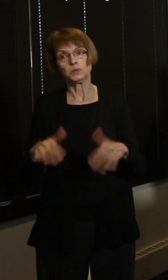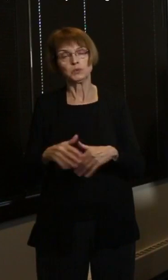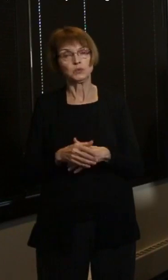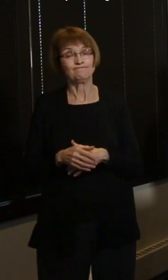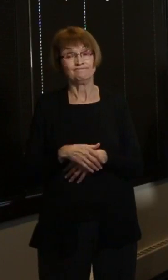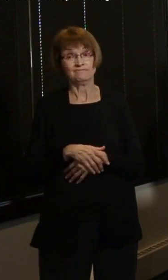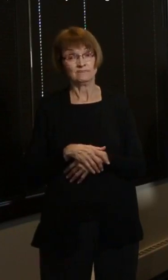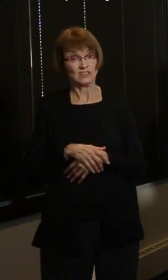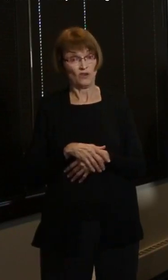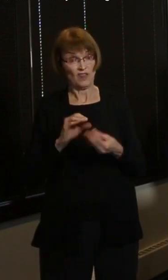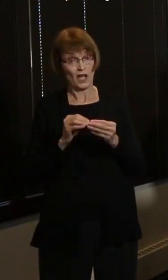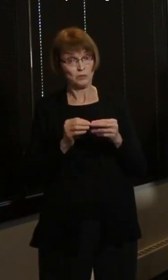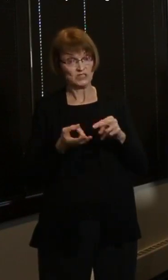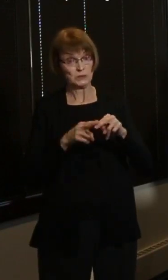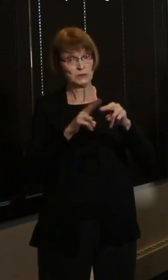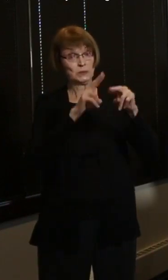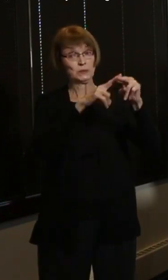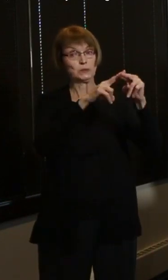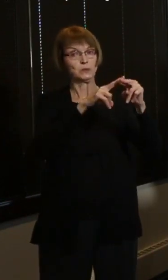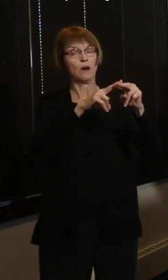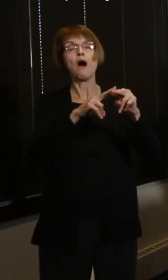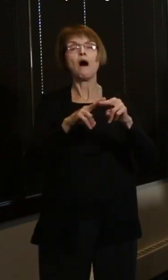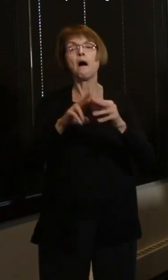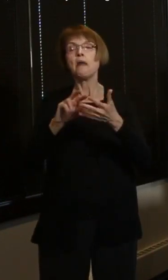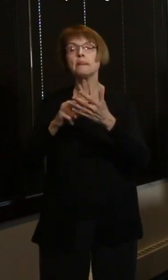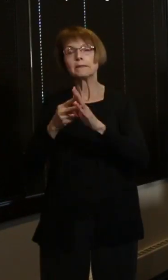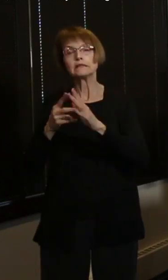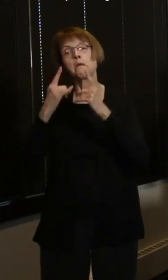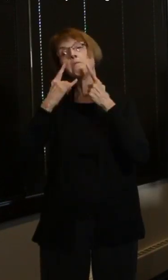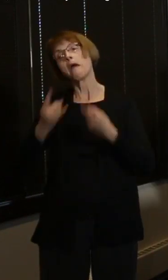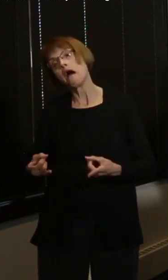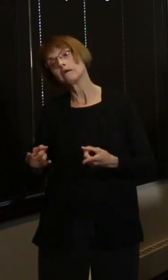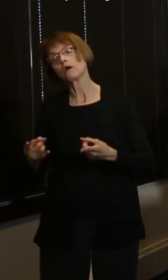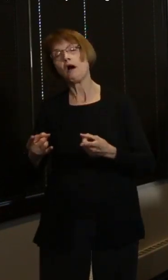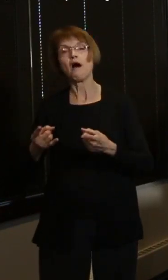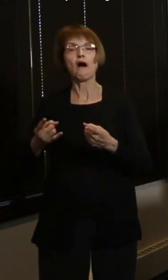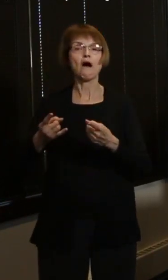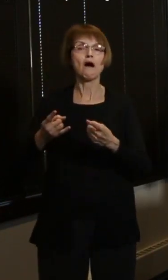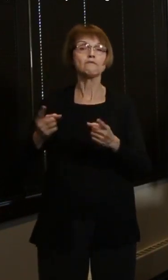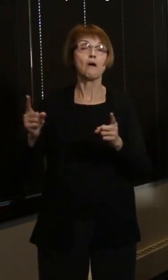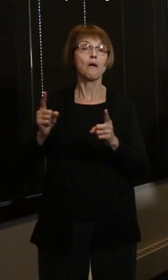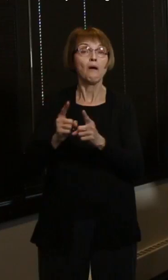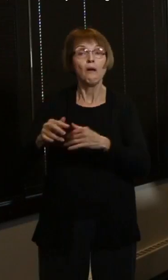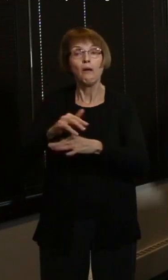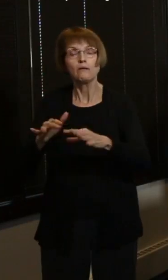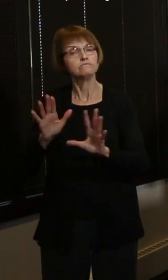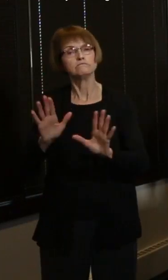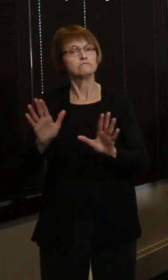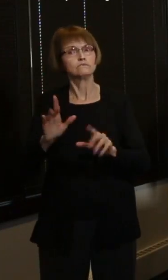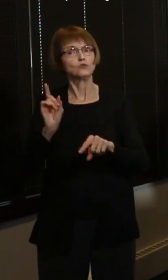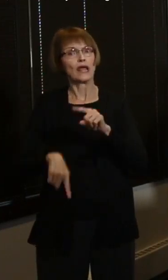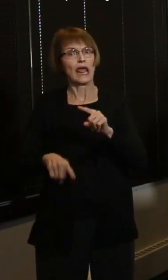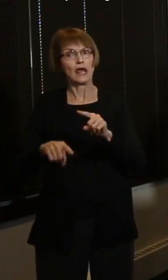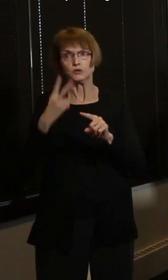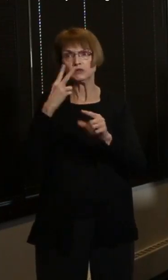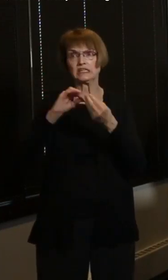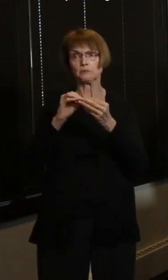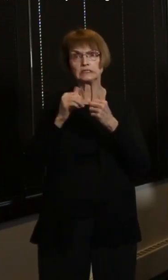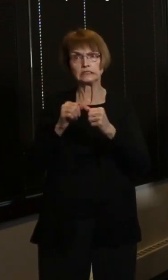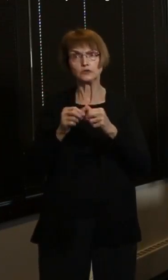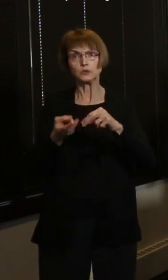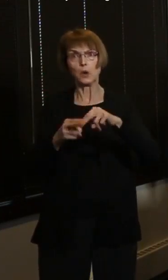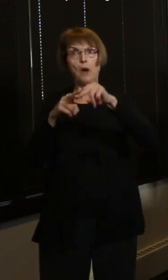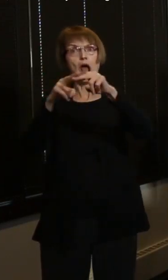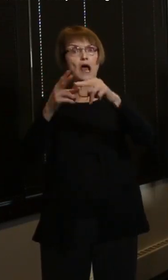loosening, public health restrictions when you have continued transmission and when your cases are going up. You really need to